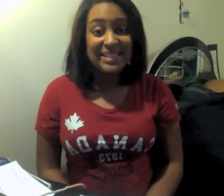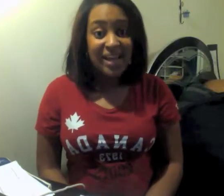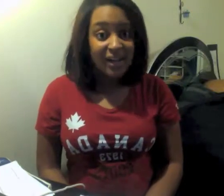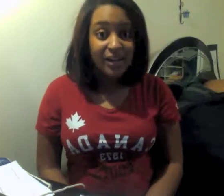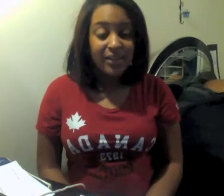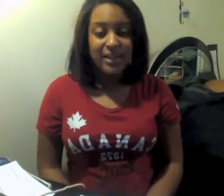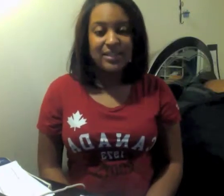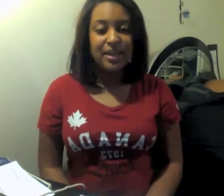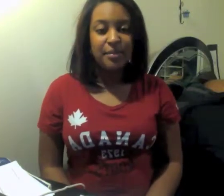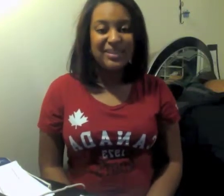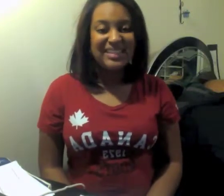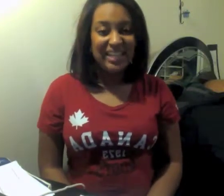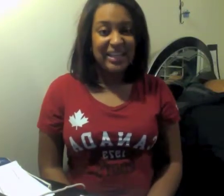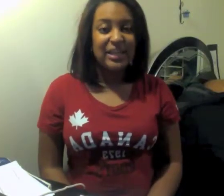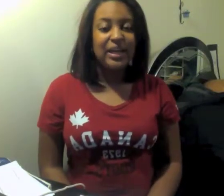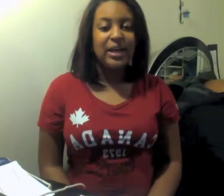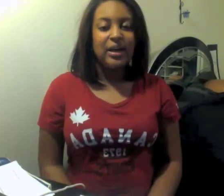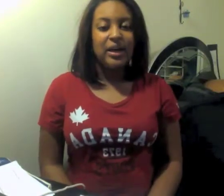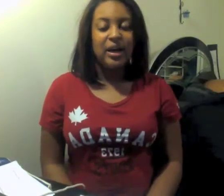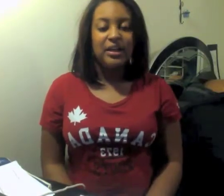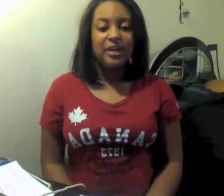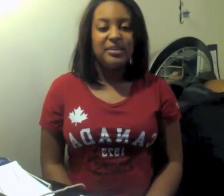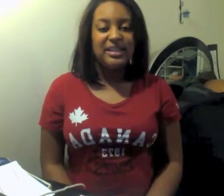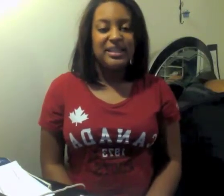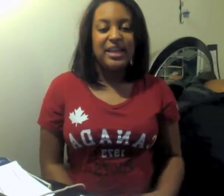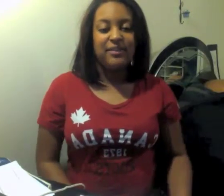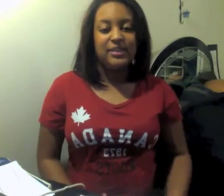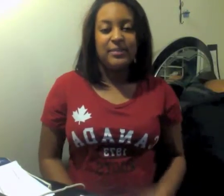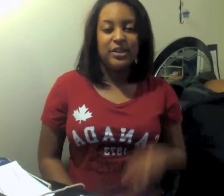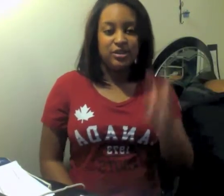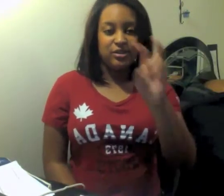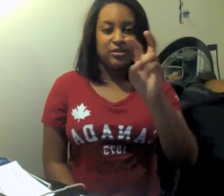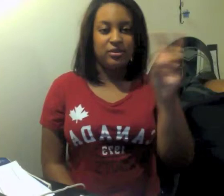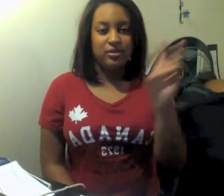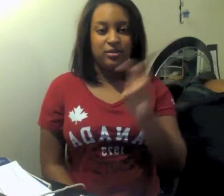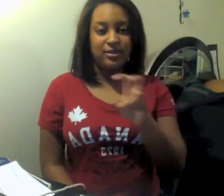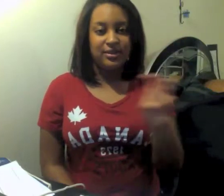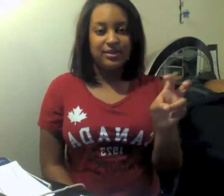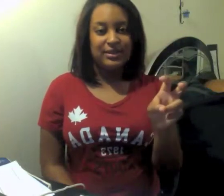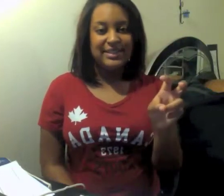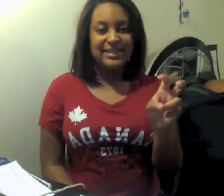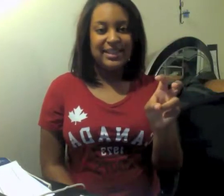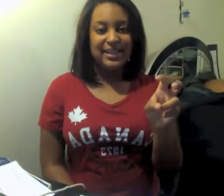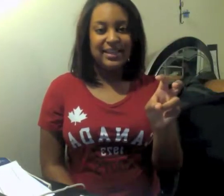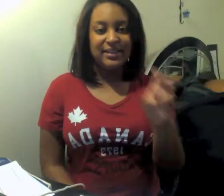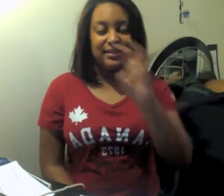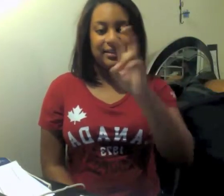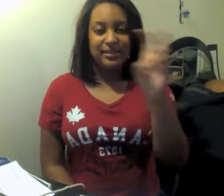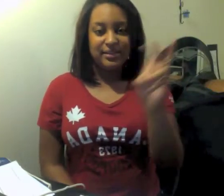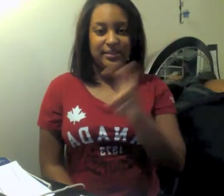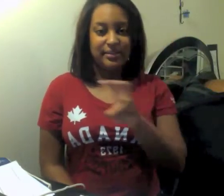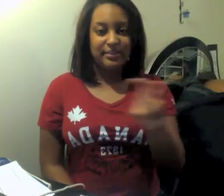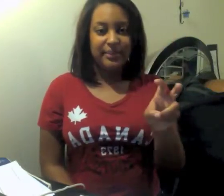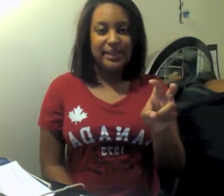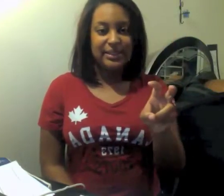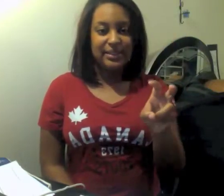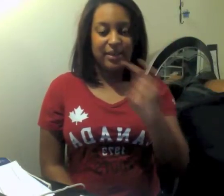Pizza, that's double Z. Double Z's have a special Z, like